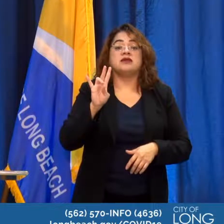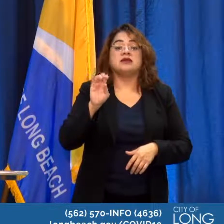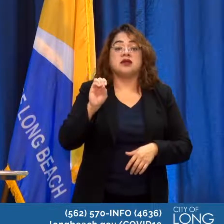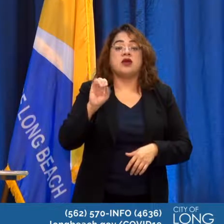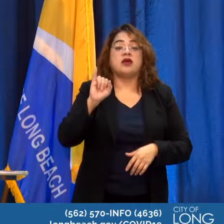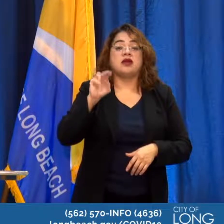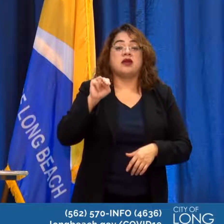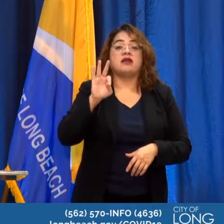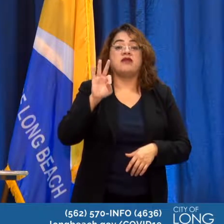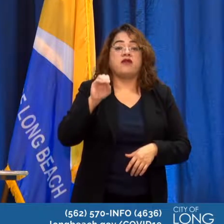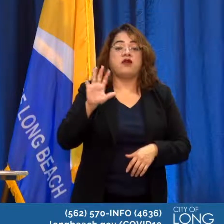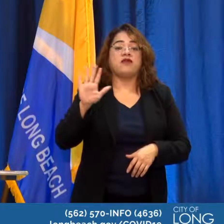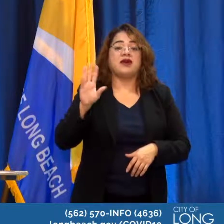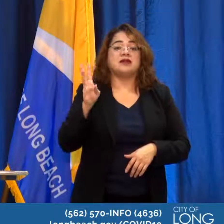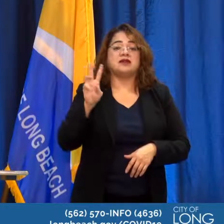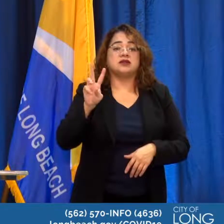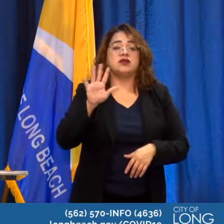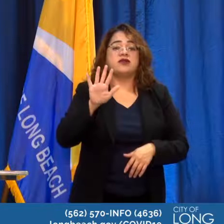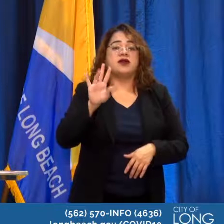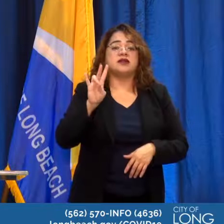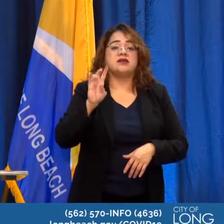562-570-INFO or